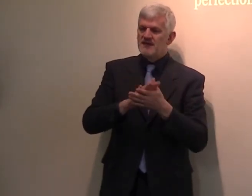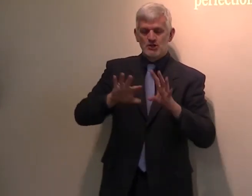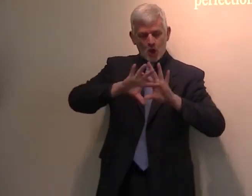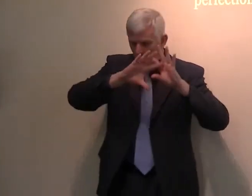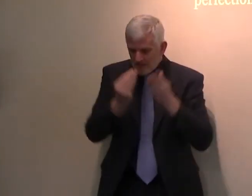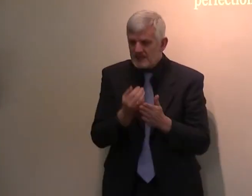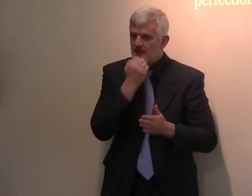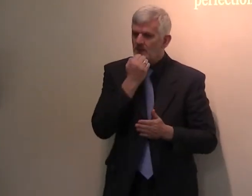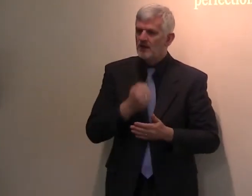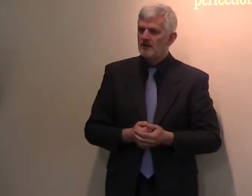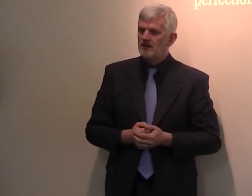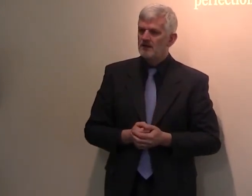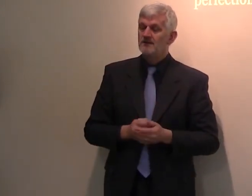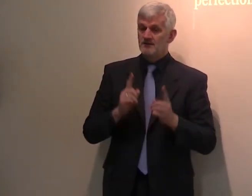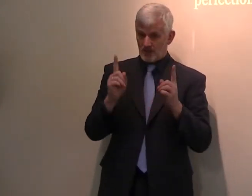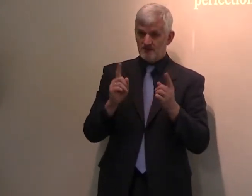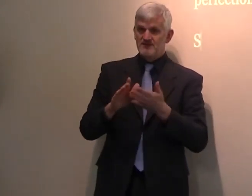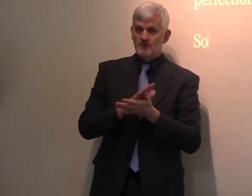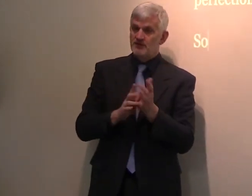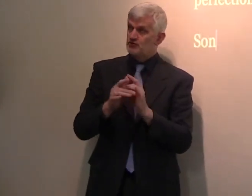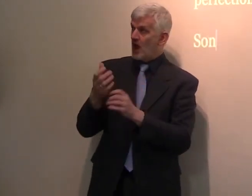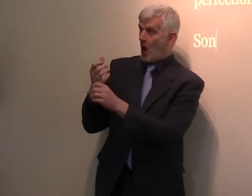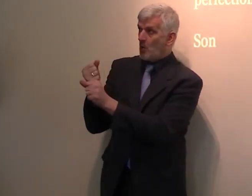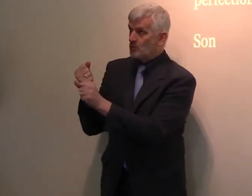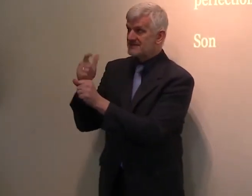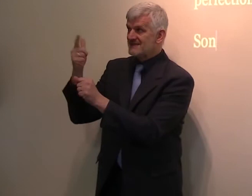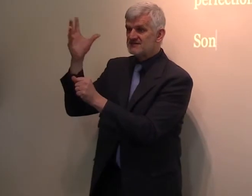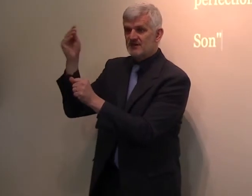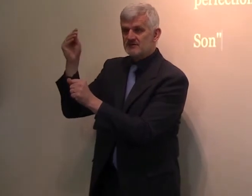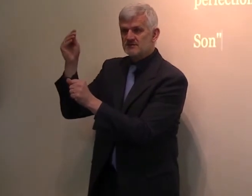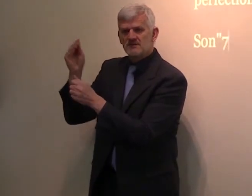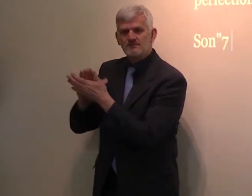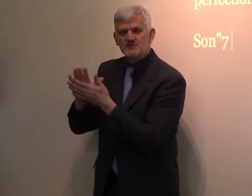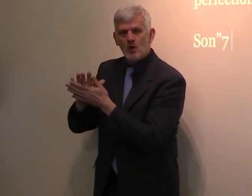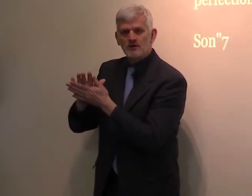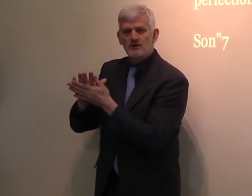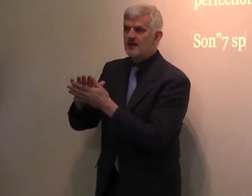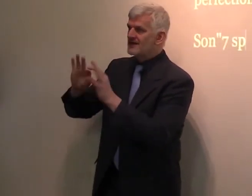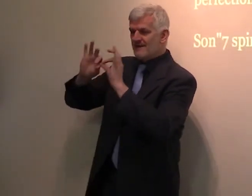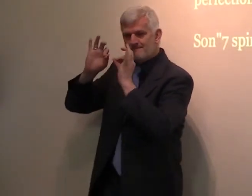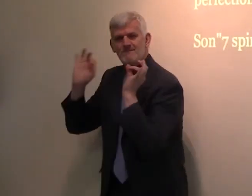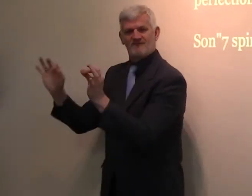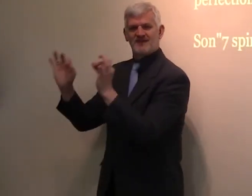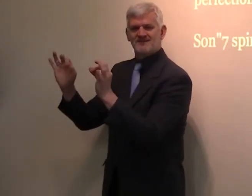what? He has the fullness of the Holy Spirit. He has the completeness of the Holy